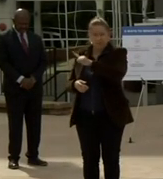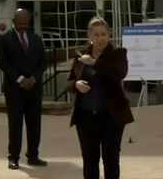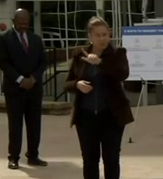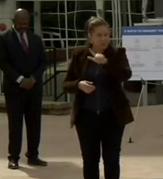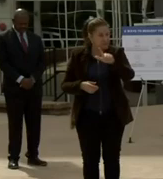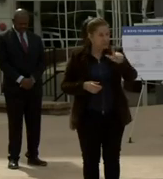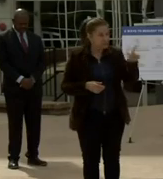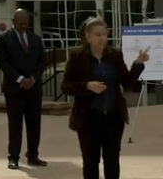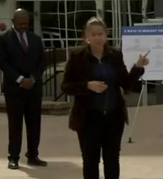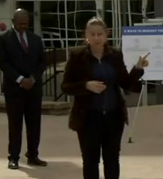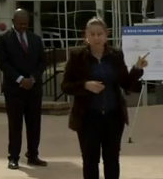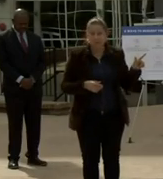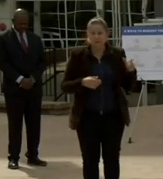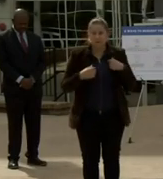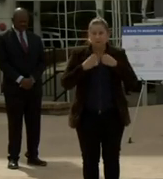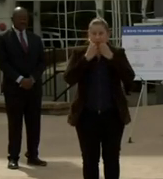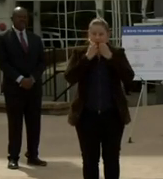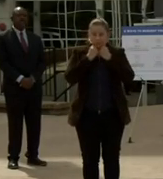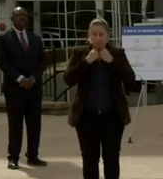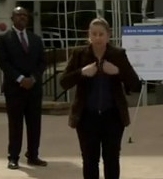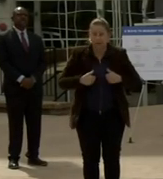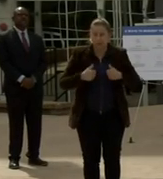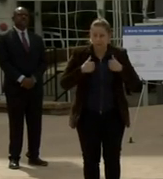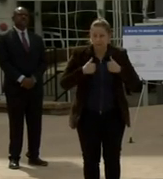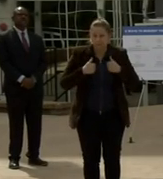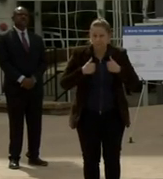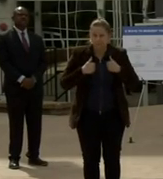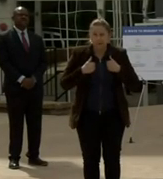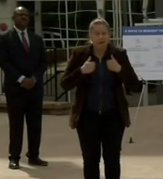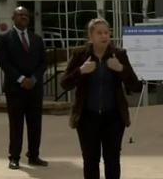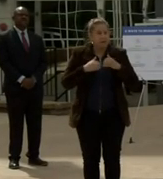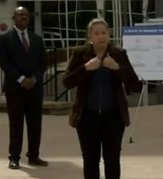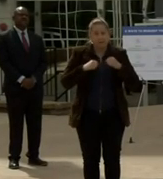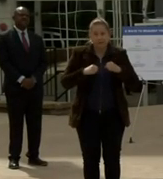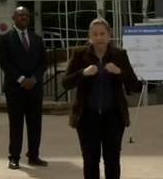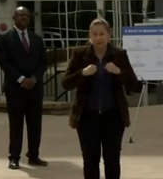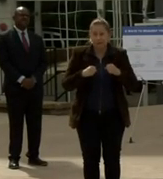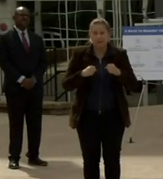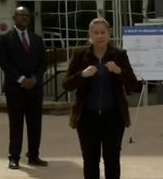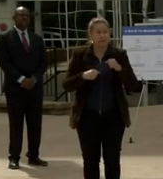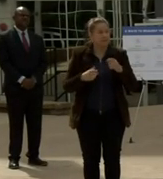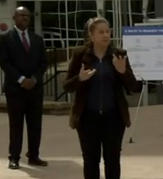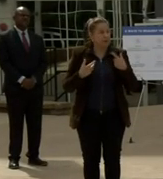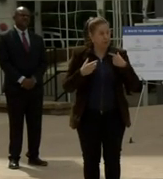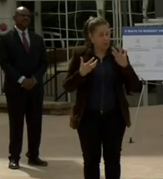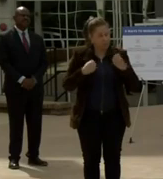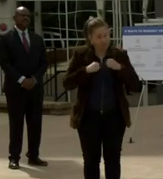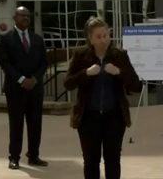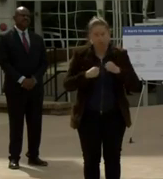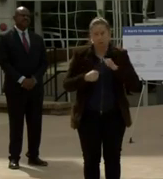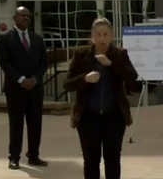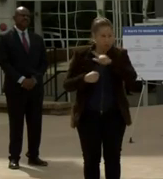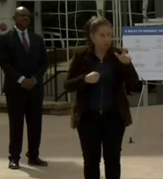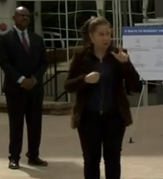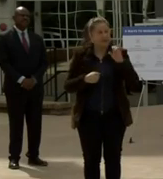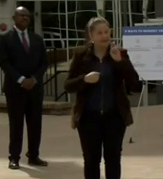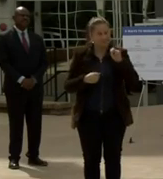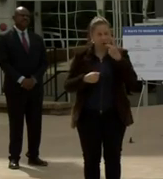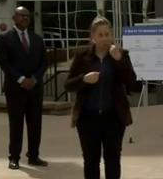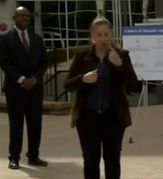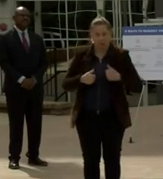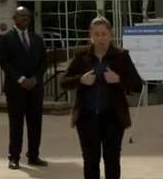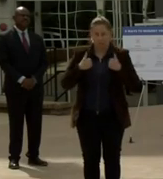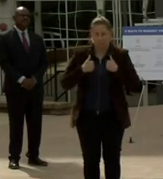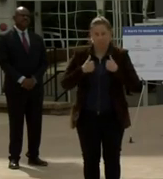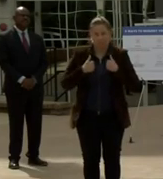our power to protect precious life. And that includes putting out orders